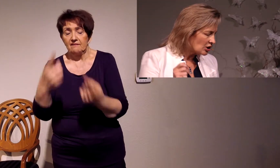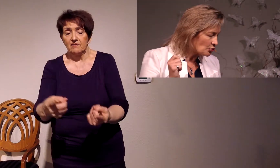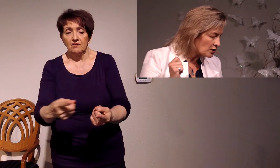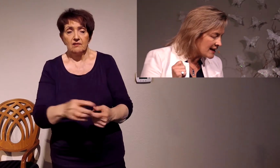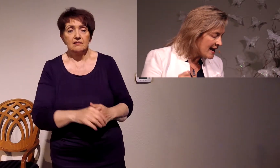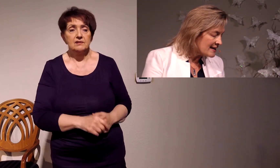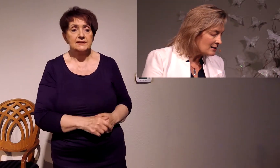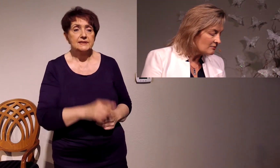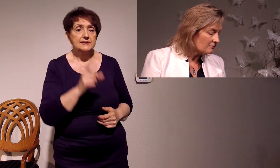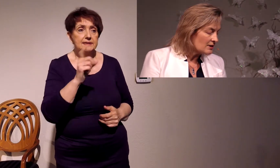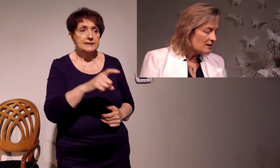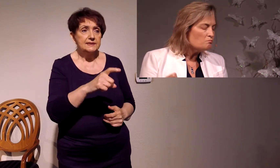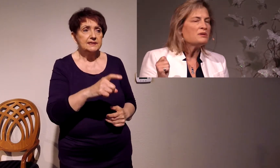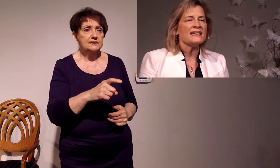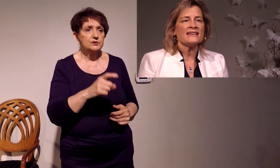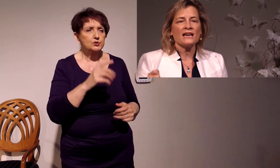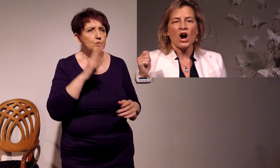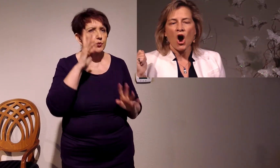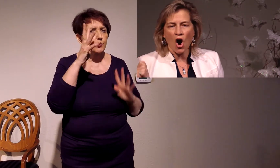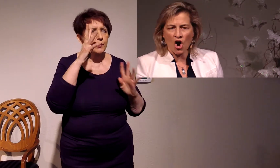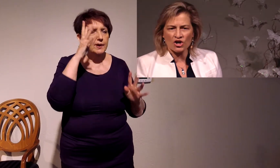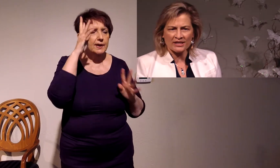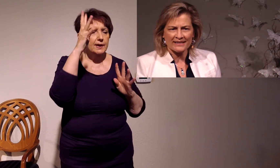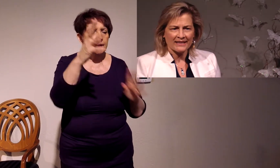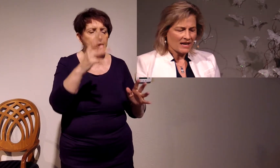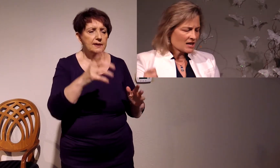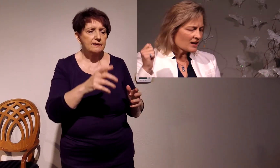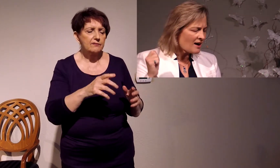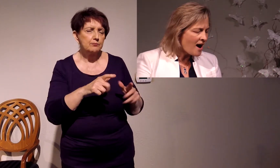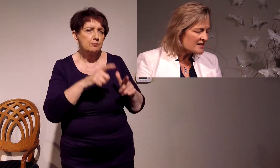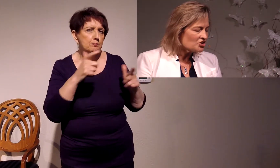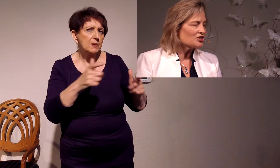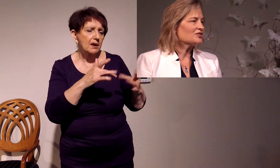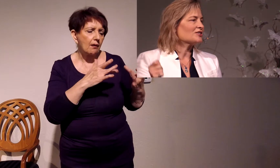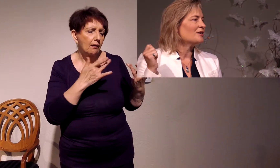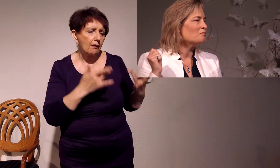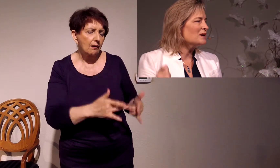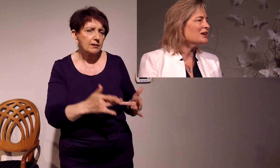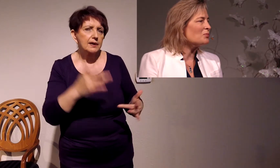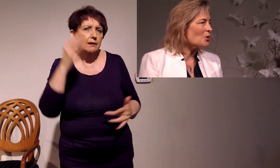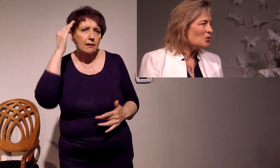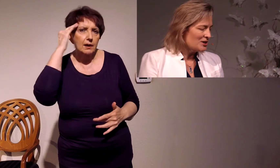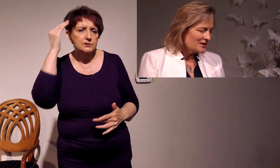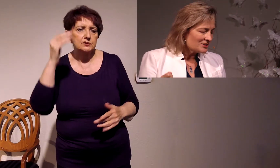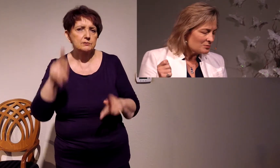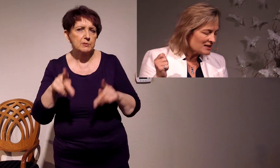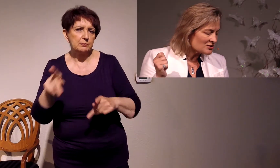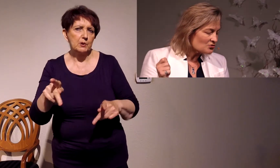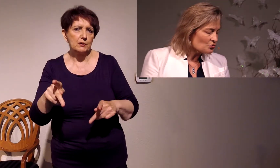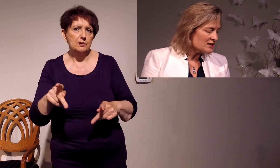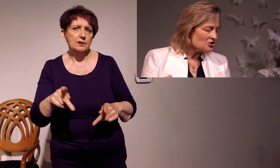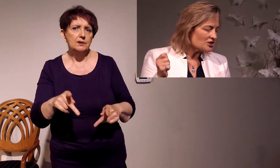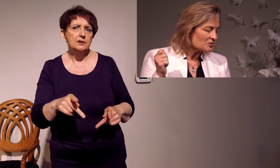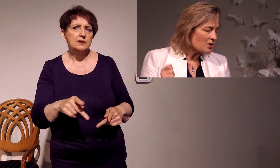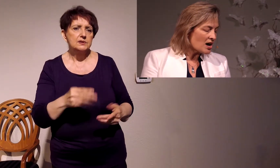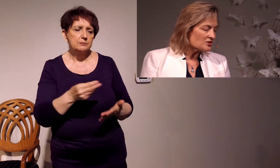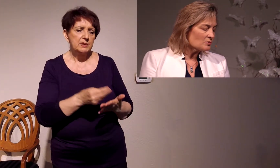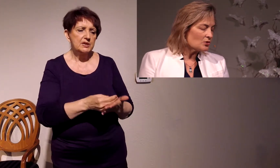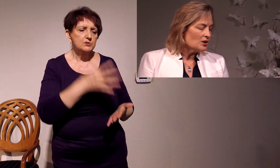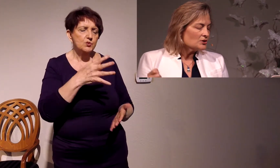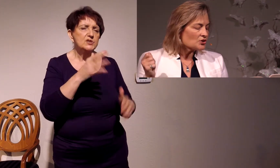compassionate, creative, big-hearted, conscious people to be as rich